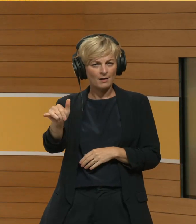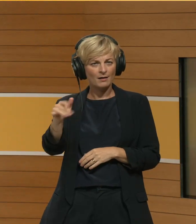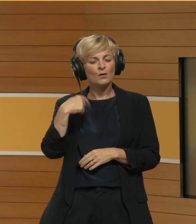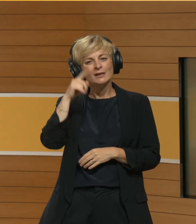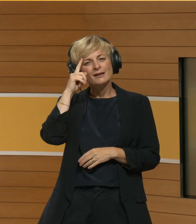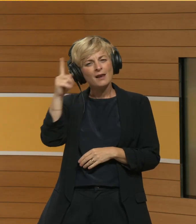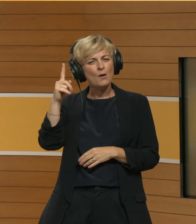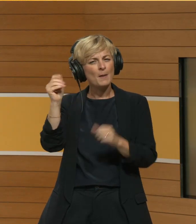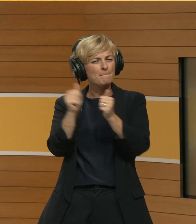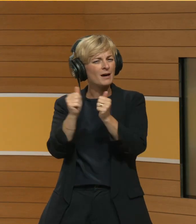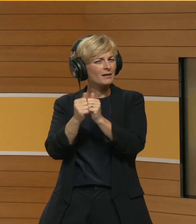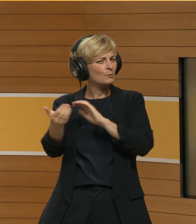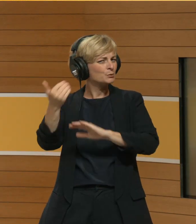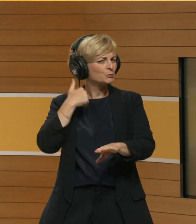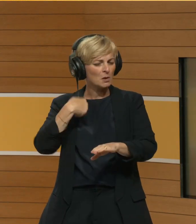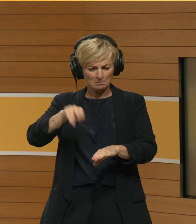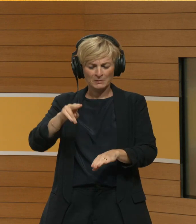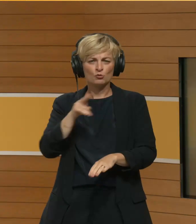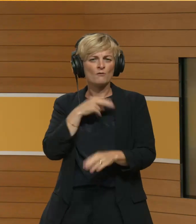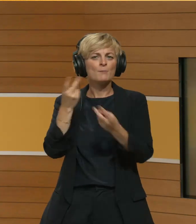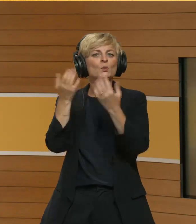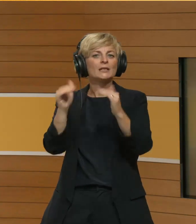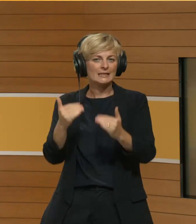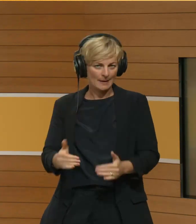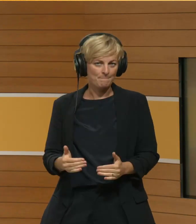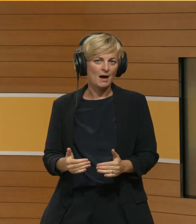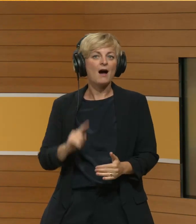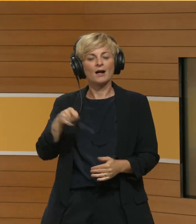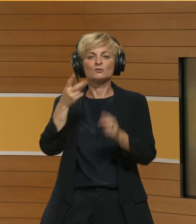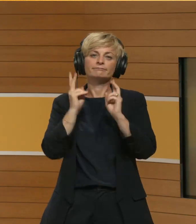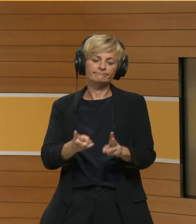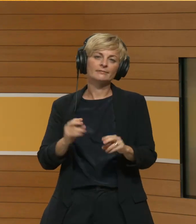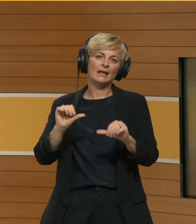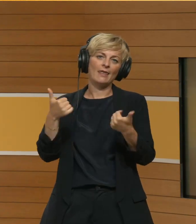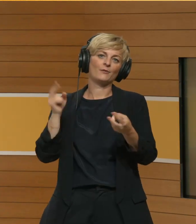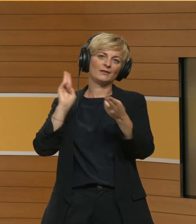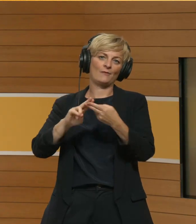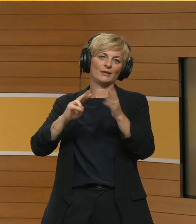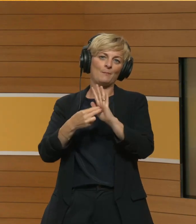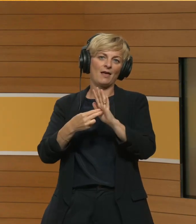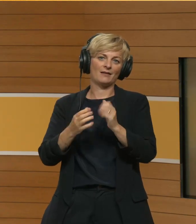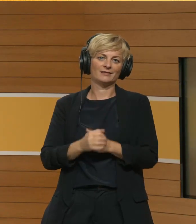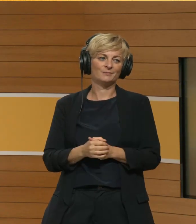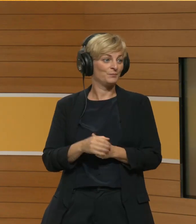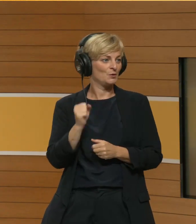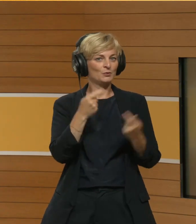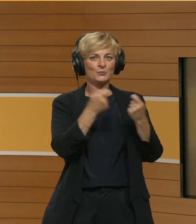December. So we planned a face-to-face meeting in Germany. It's exciting. Yes.